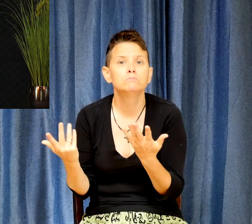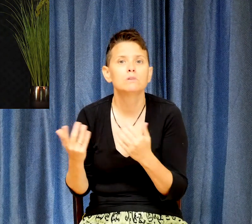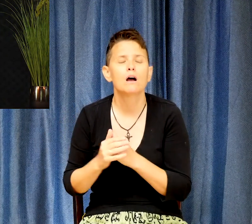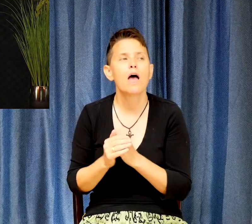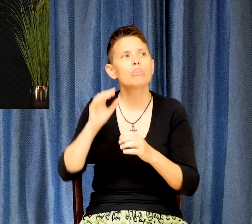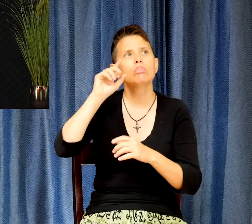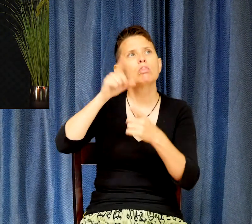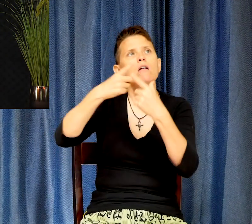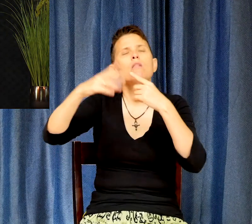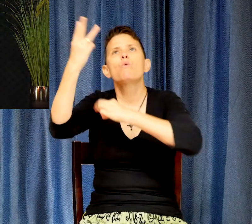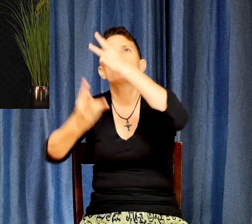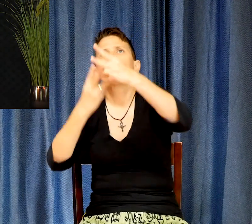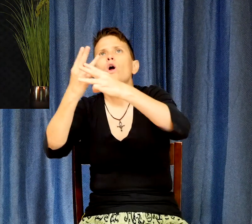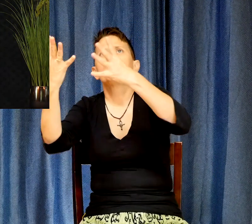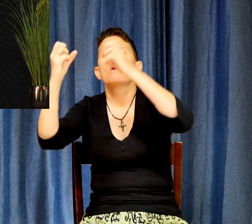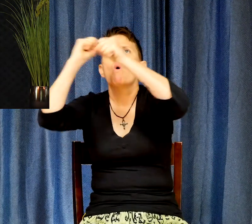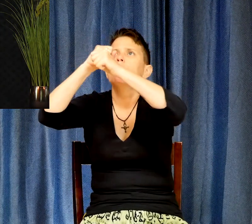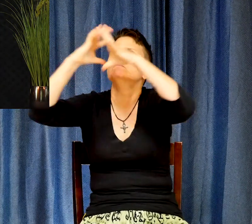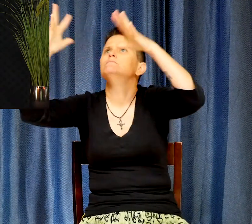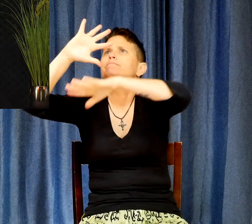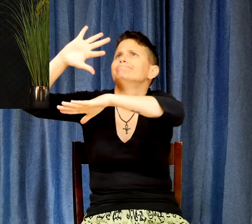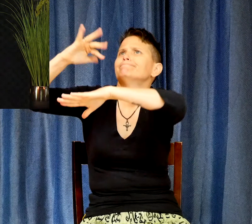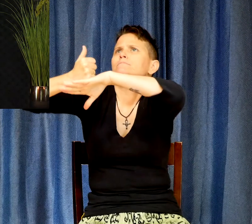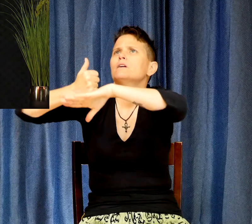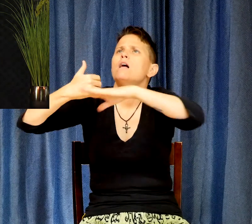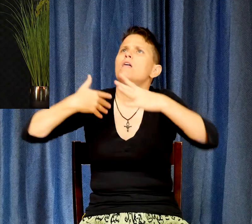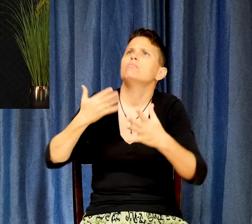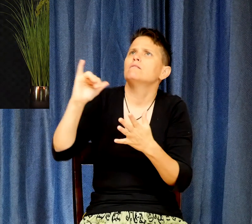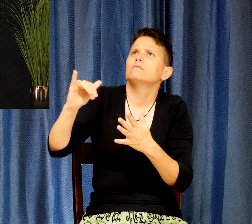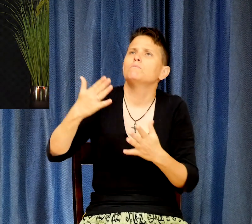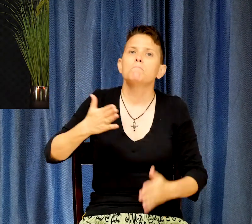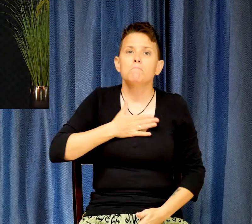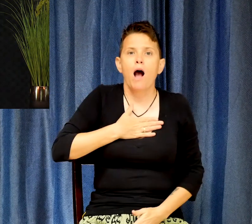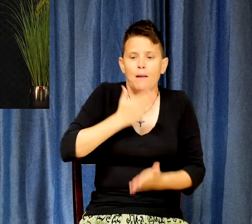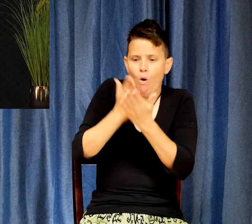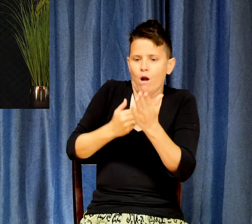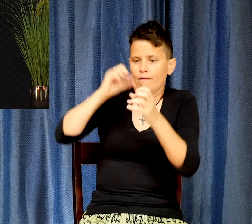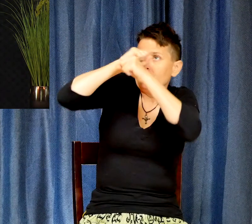What vision are we holding for that new earth?